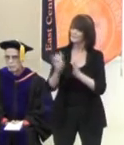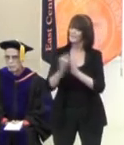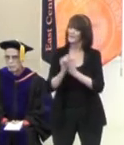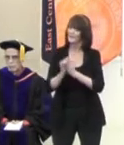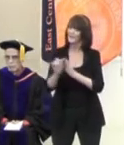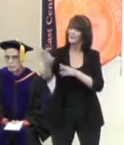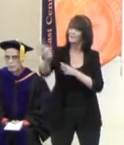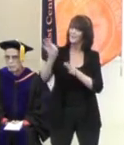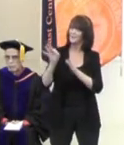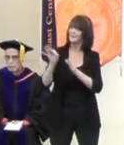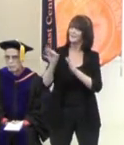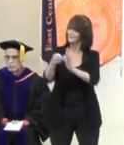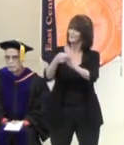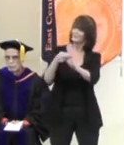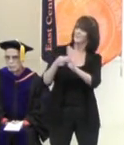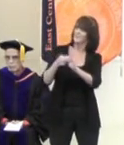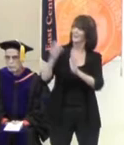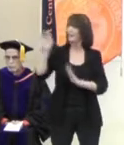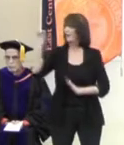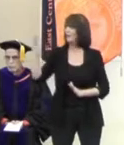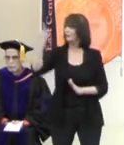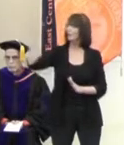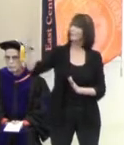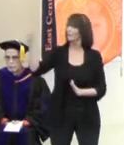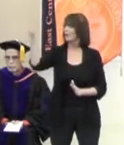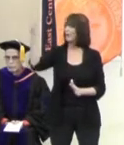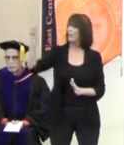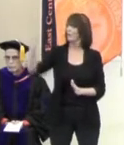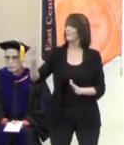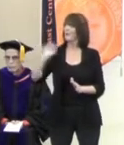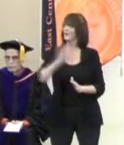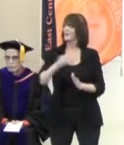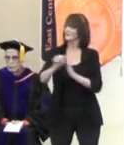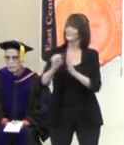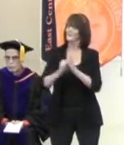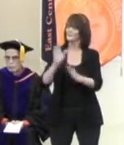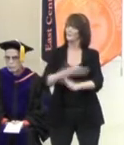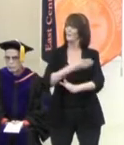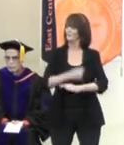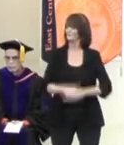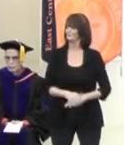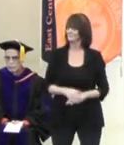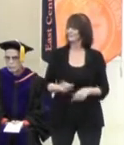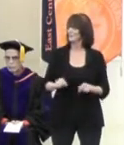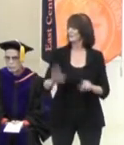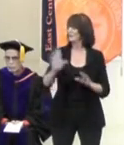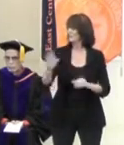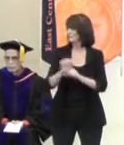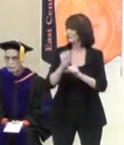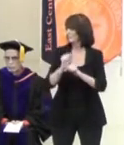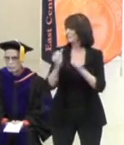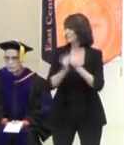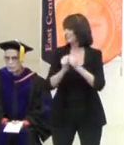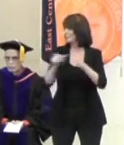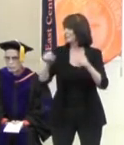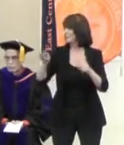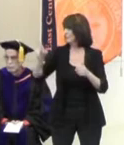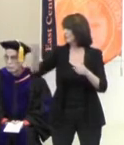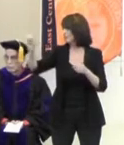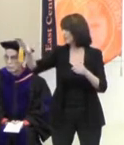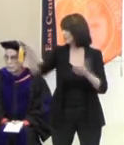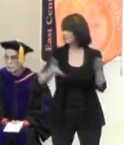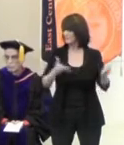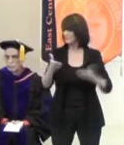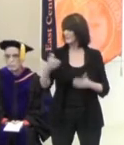designating Oklahoma as the state song. During his career in public service, he chaired